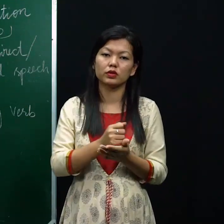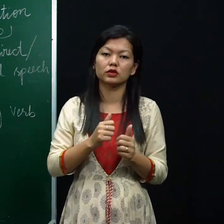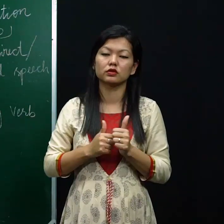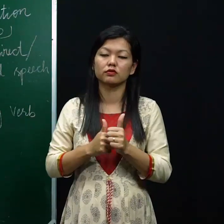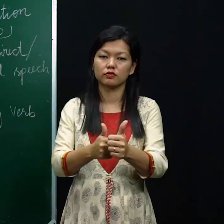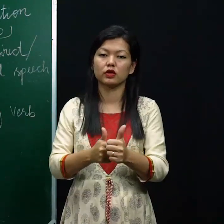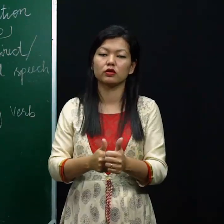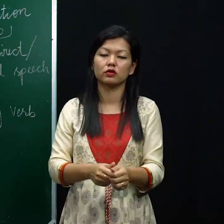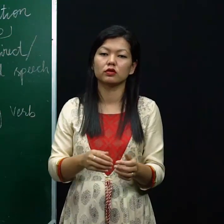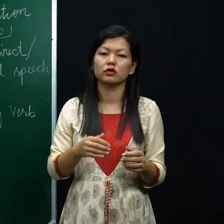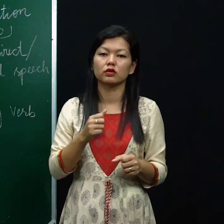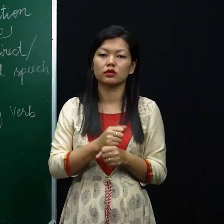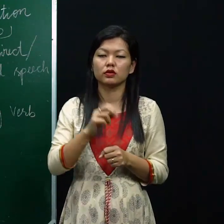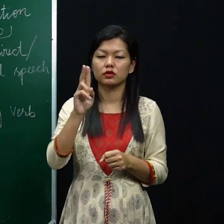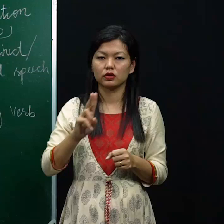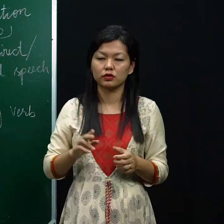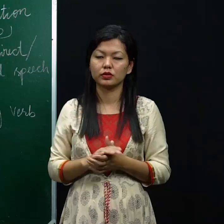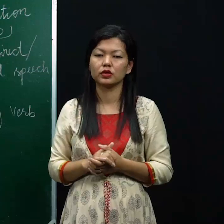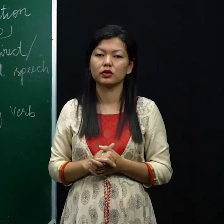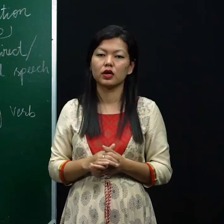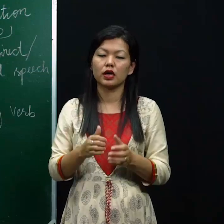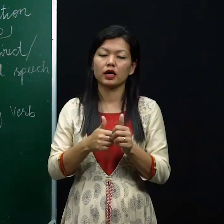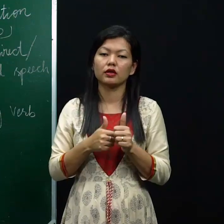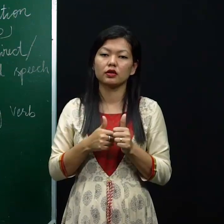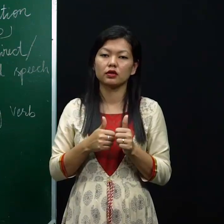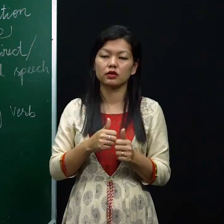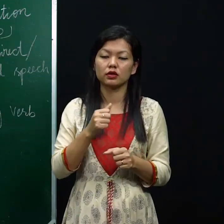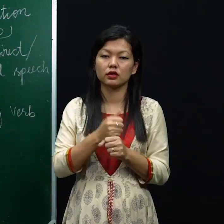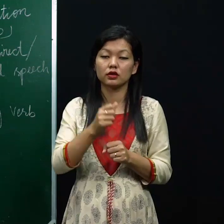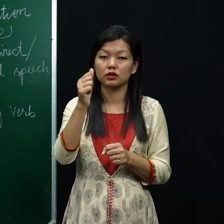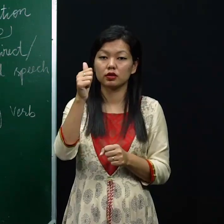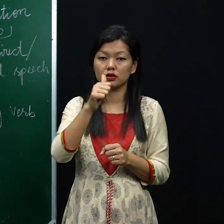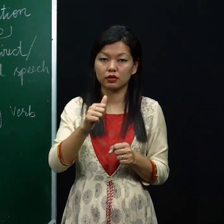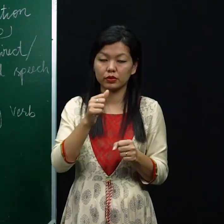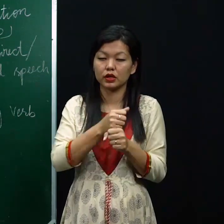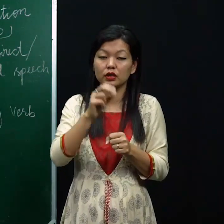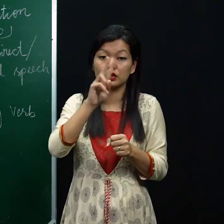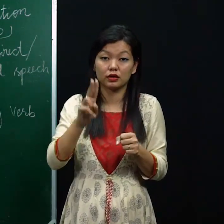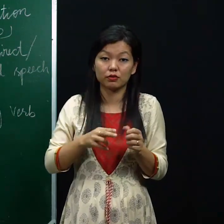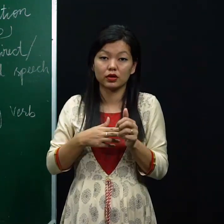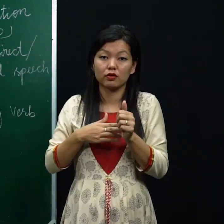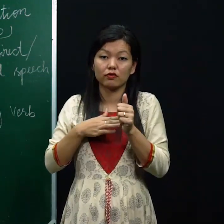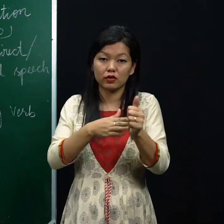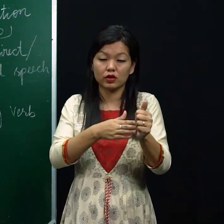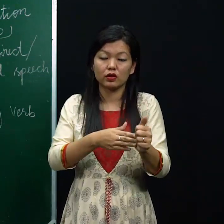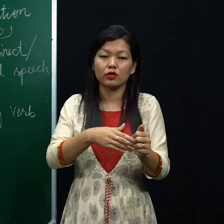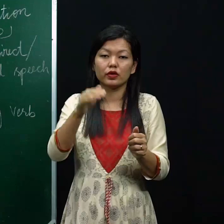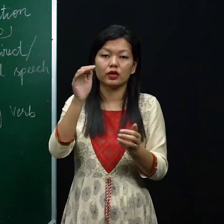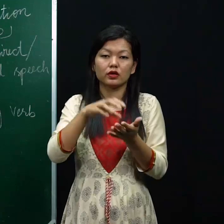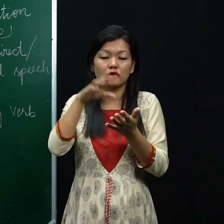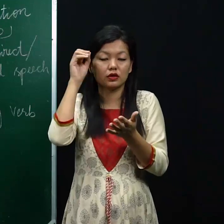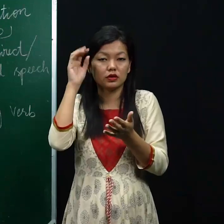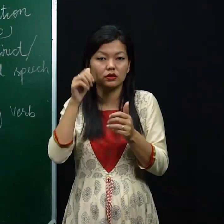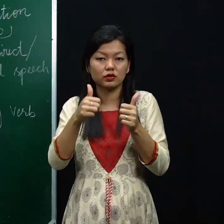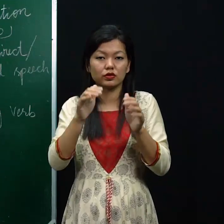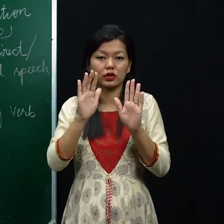the study of grammar, because that will help you score good marks. And once again, I'm repeating that you have to go through